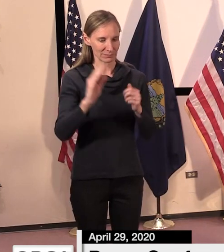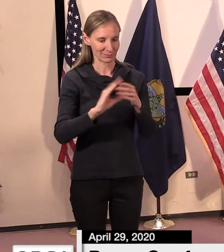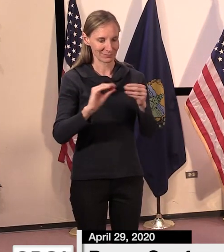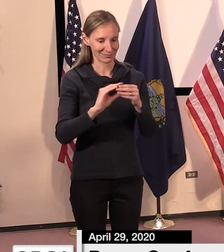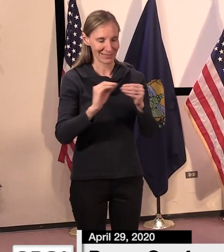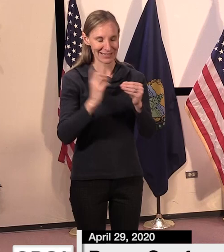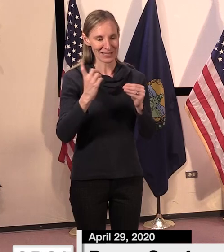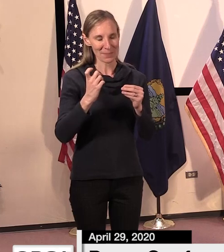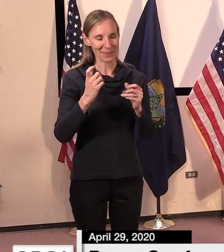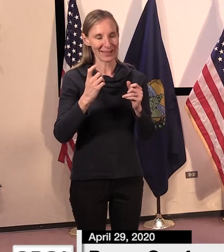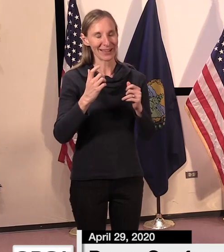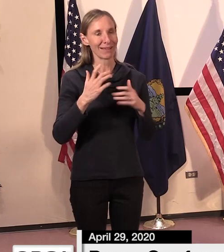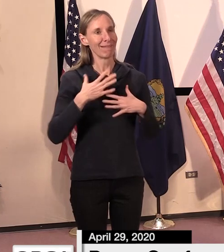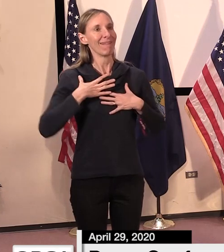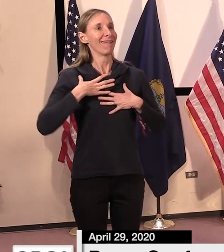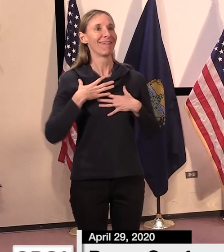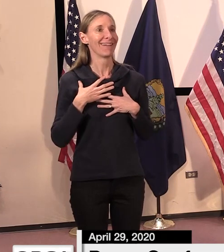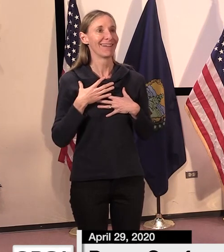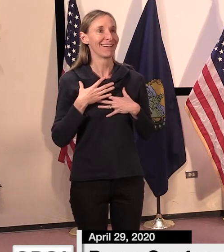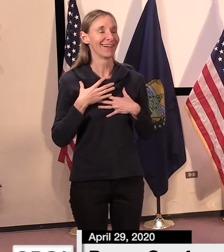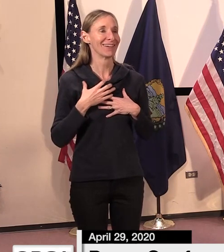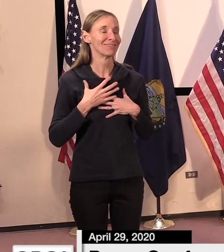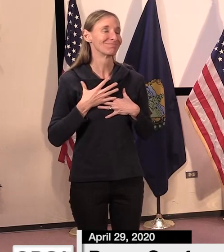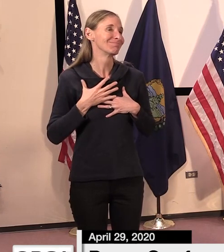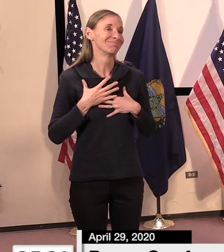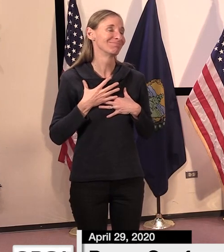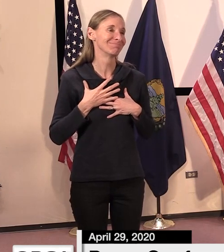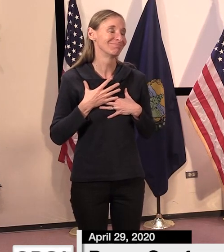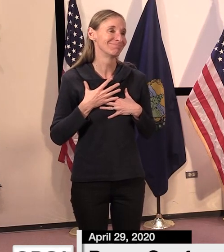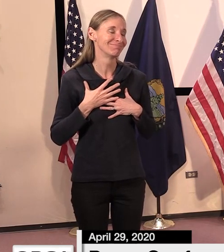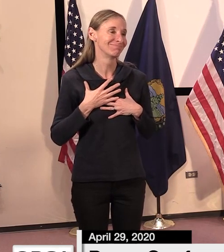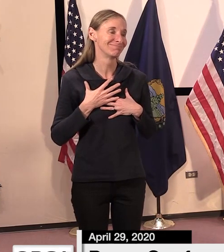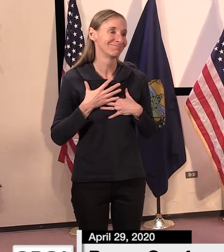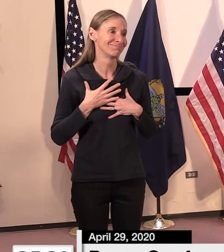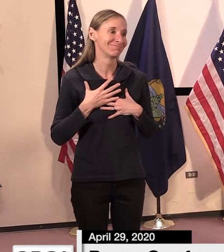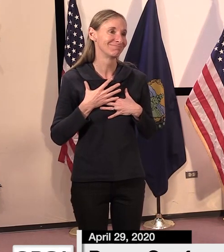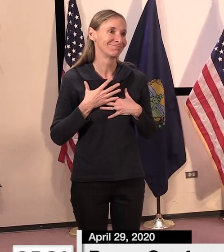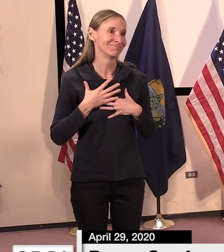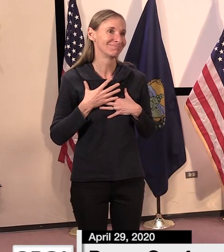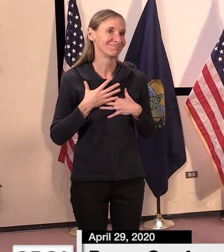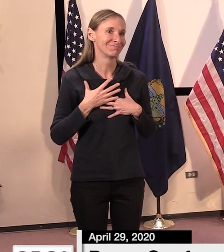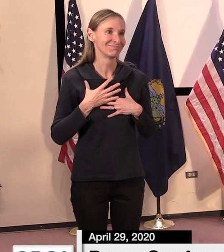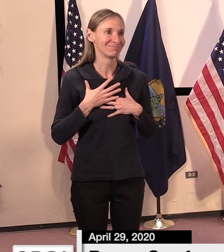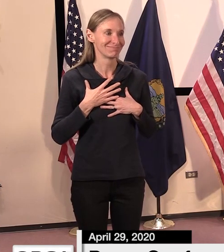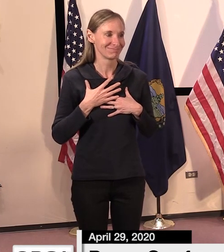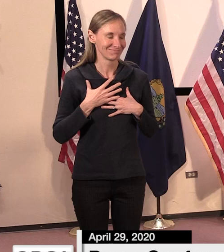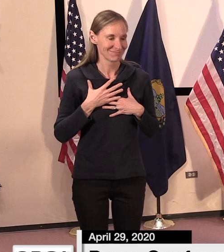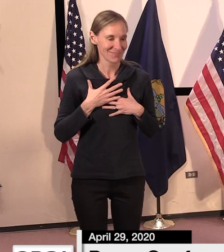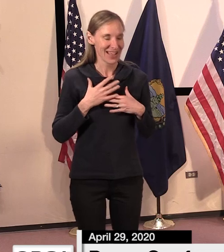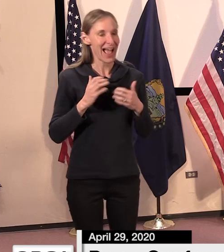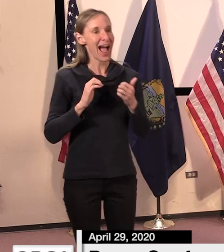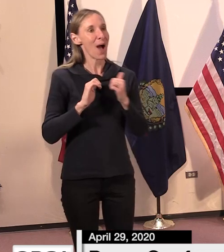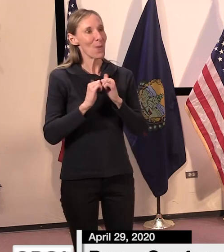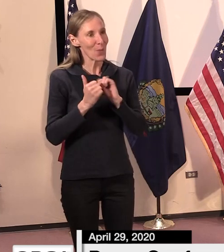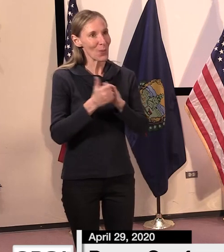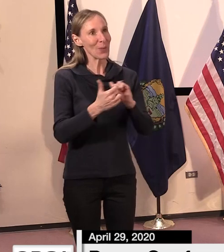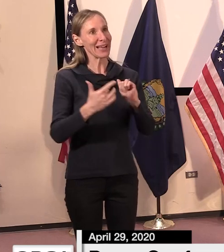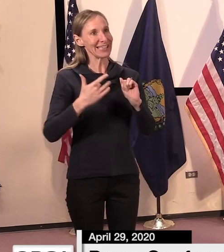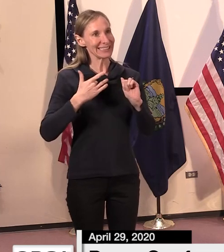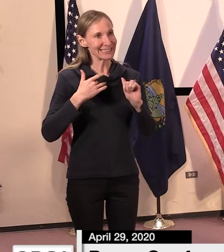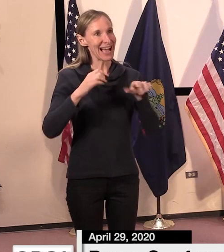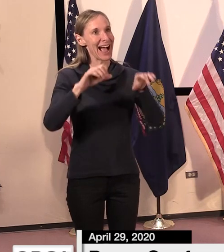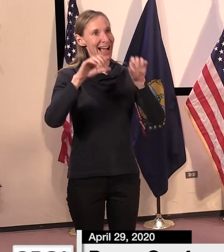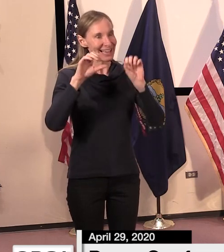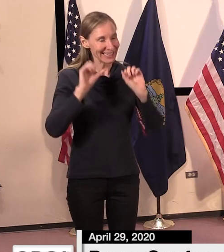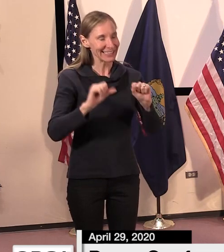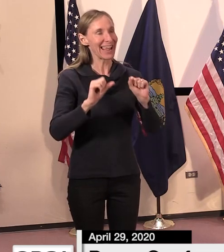witty and poignant about how journalists are masters of brevity, but the cat's got